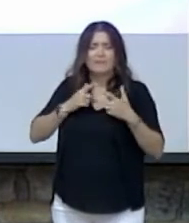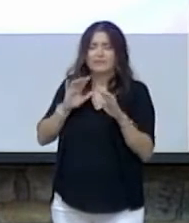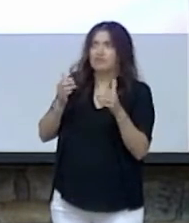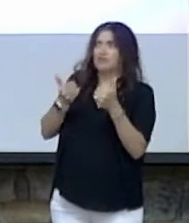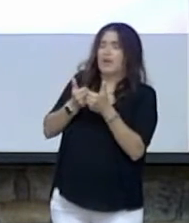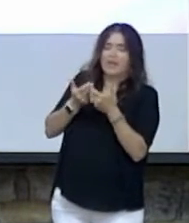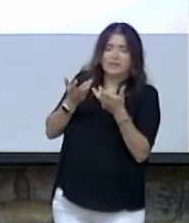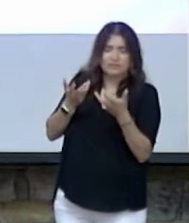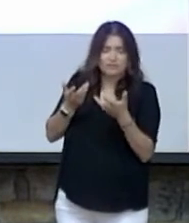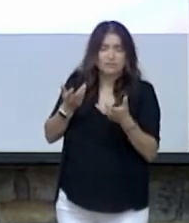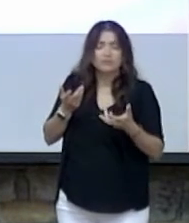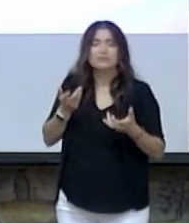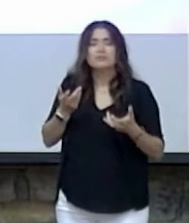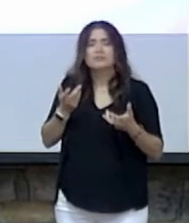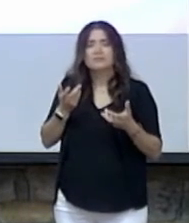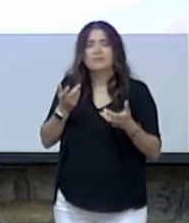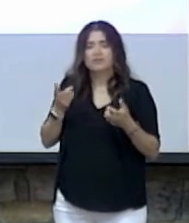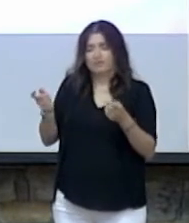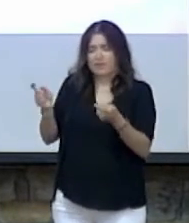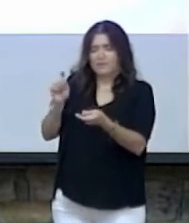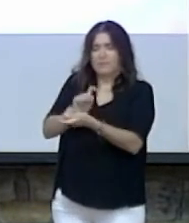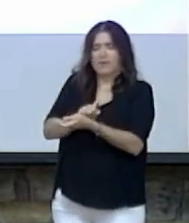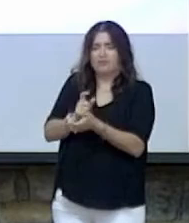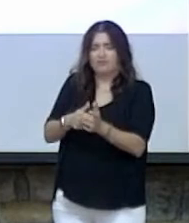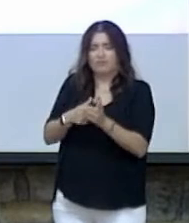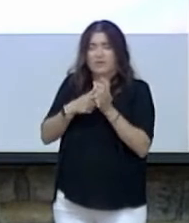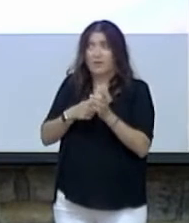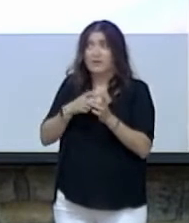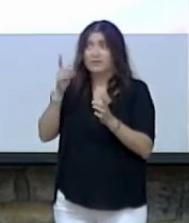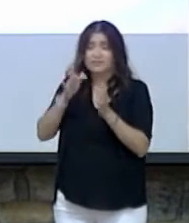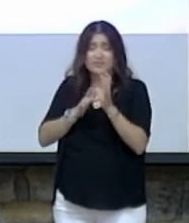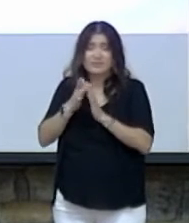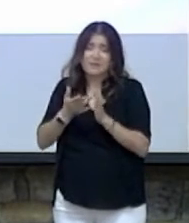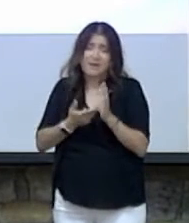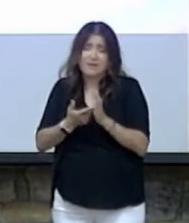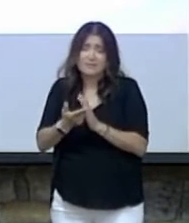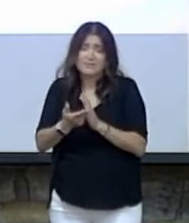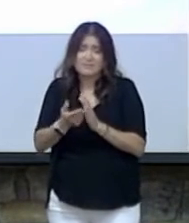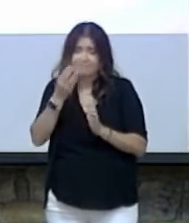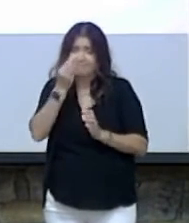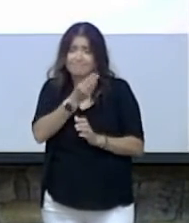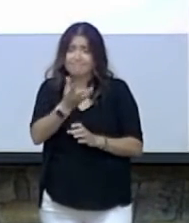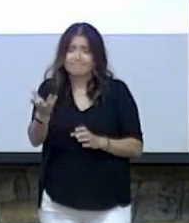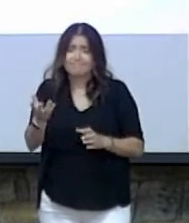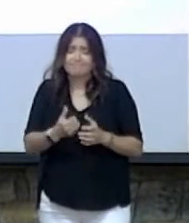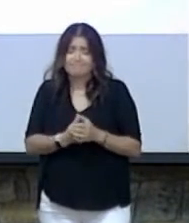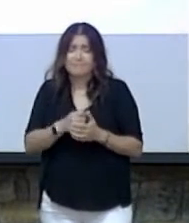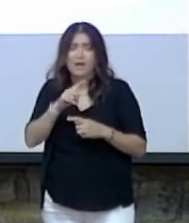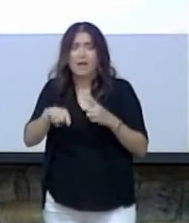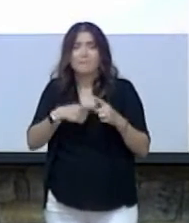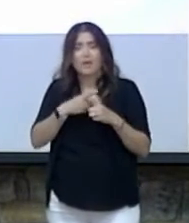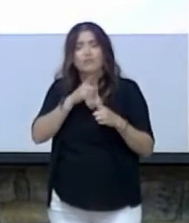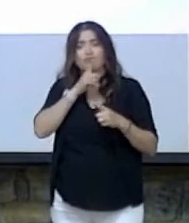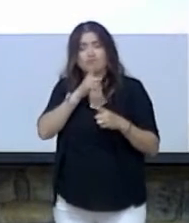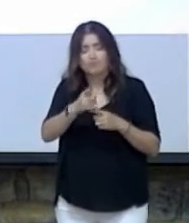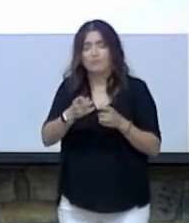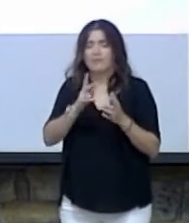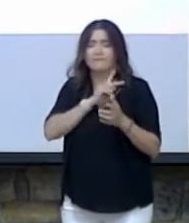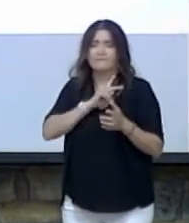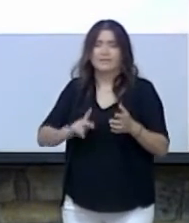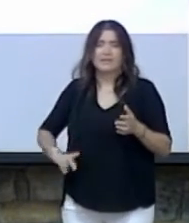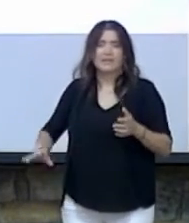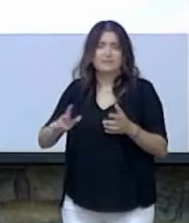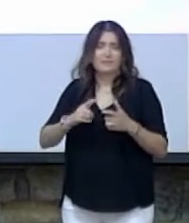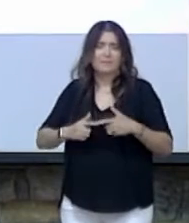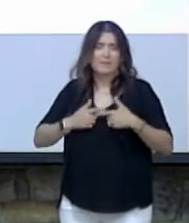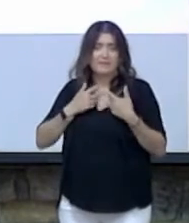the transformation that is needed, he's honest with them about a truth of kingdom living,